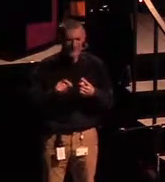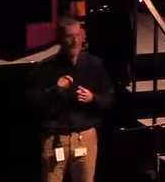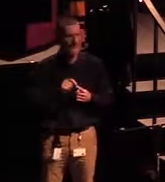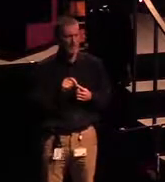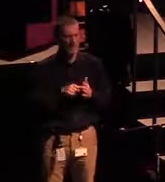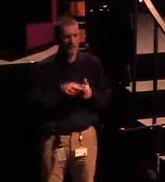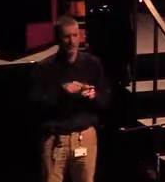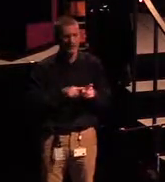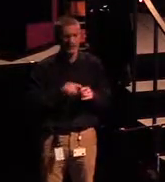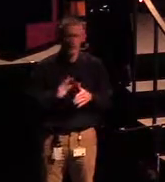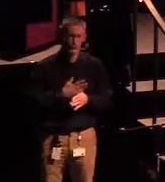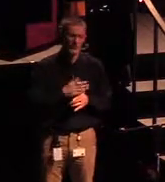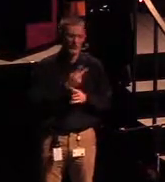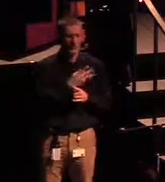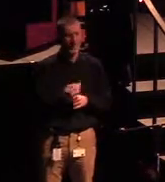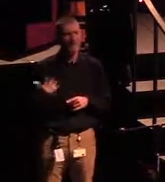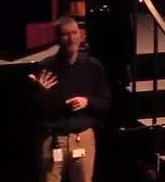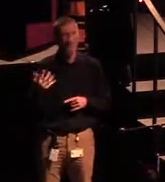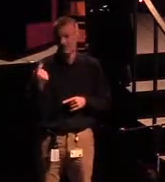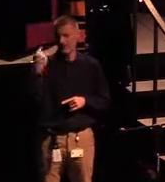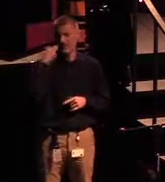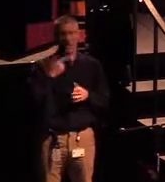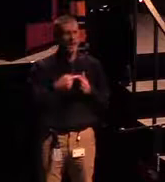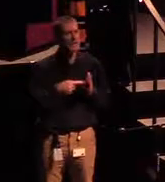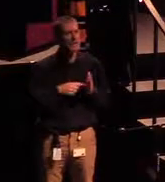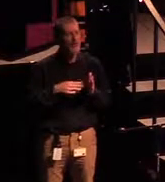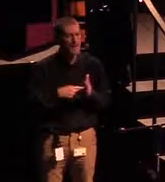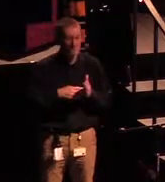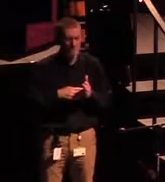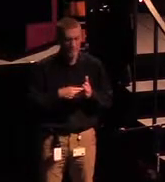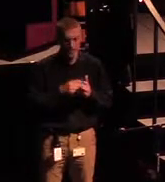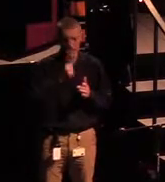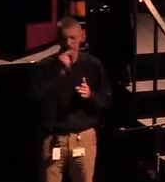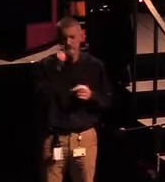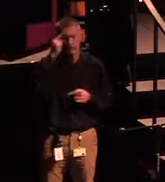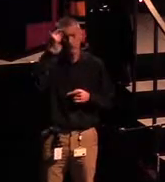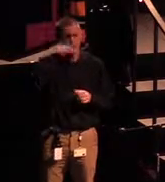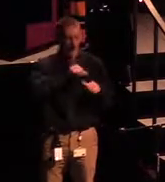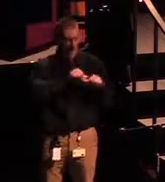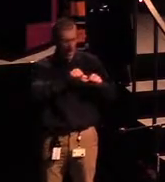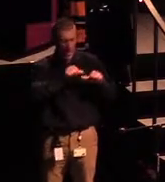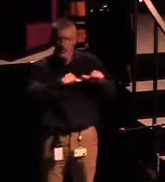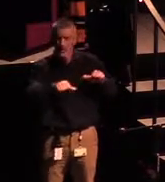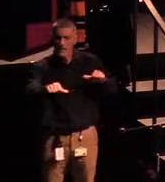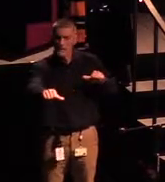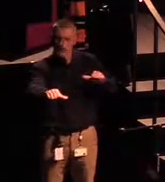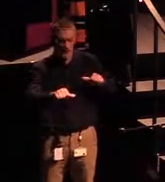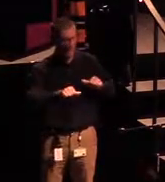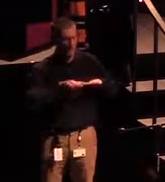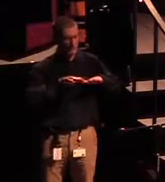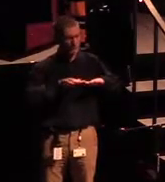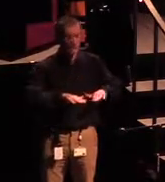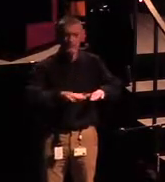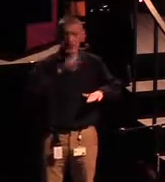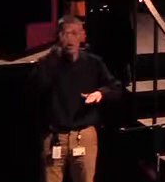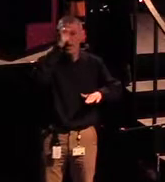in 2015 at an IETM meeting as a potential legacy project to the partnership that the British Council had